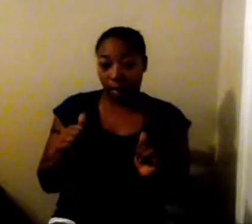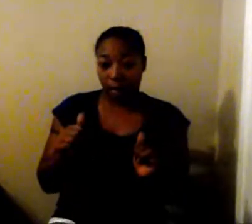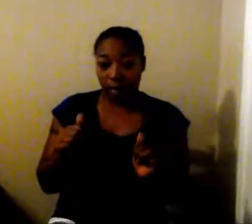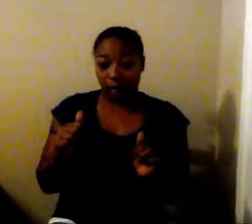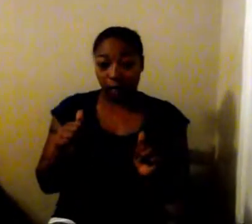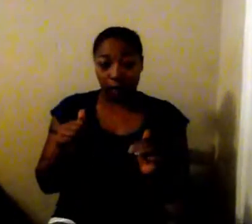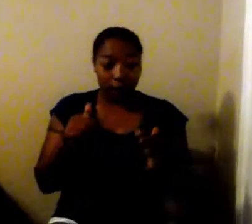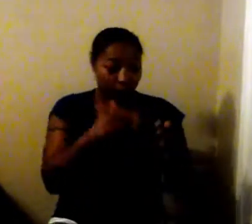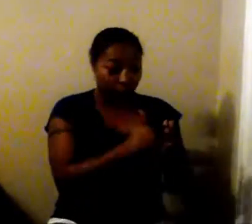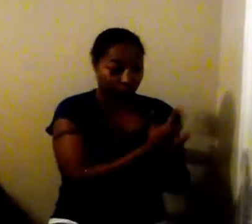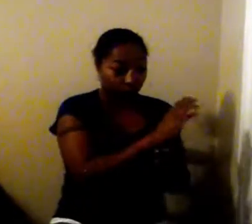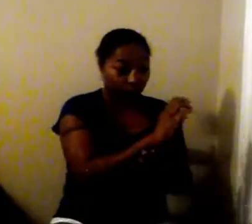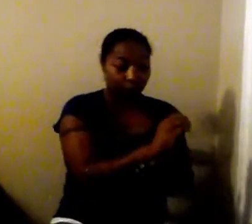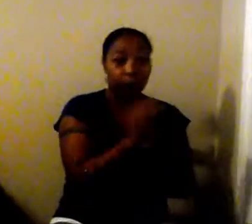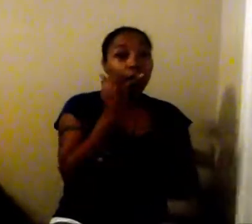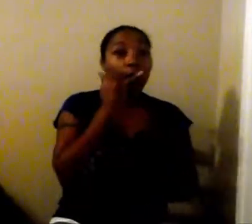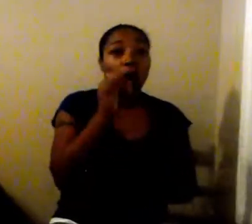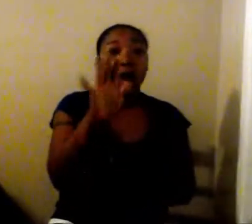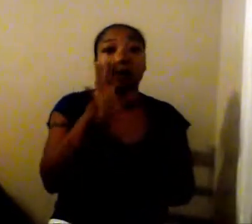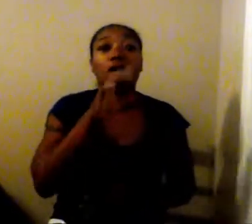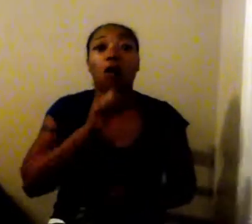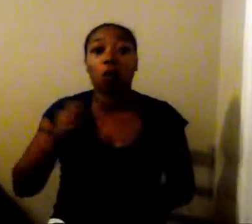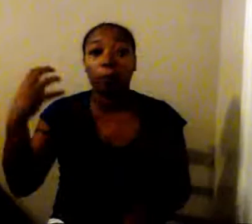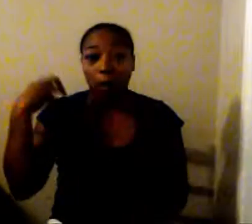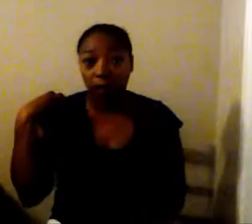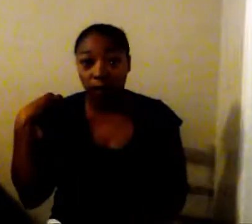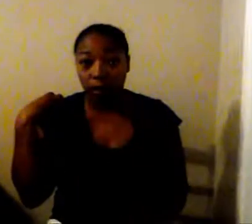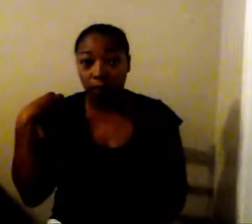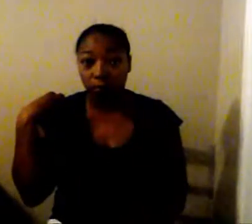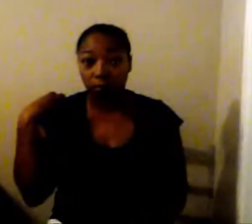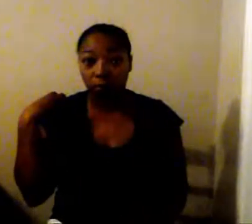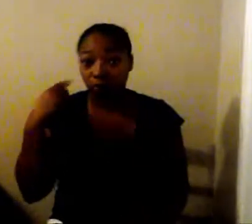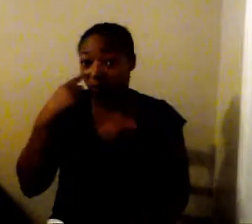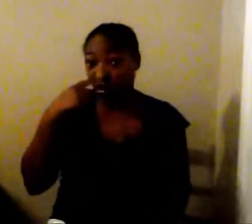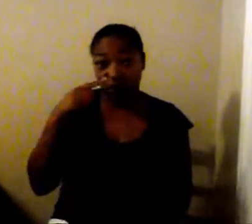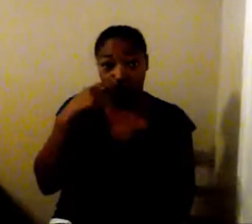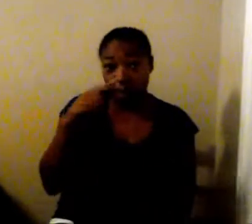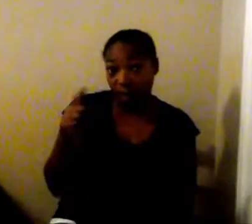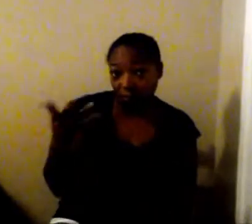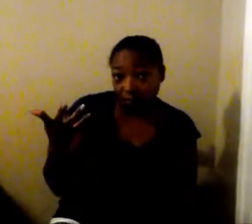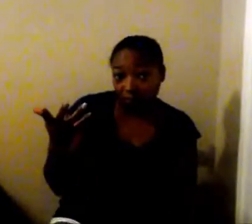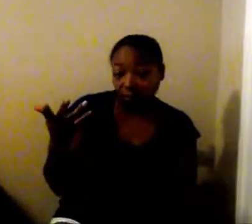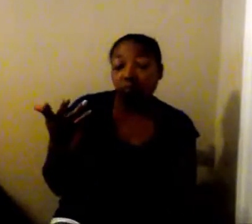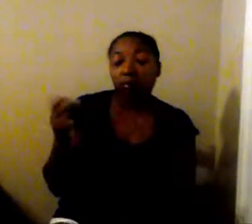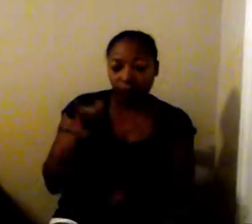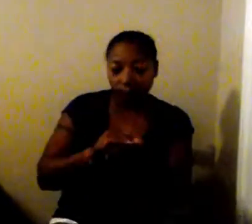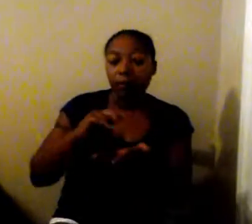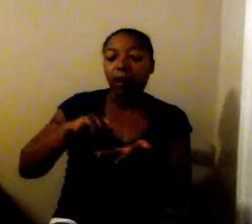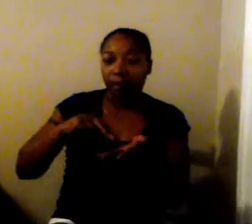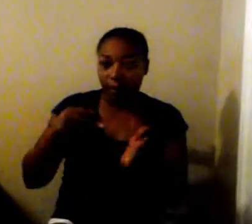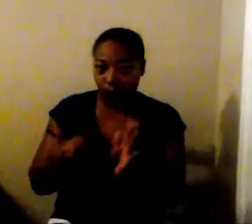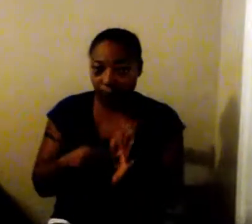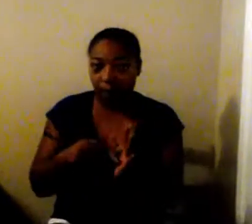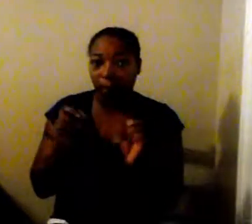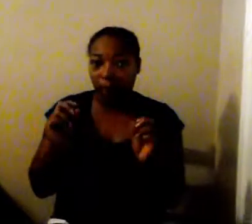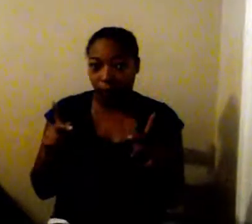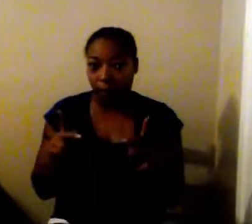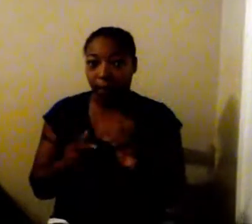can the new company call your old boss? Do you mind? That's what that means, okay?